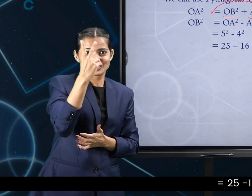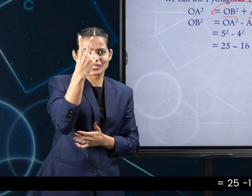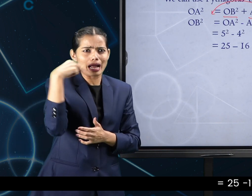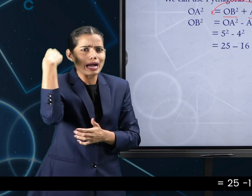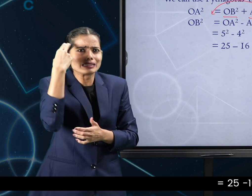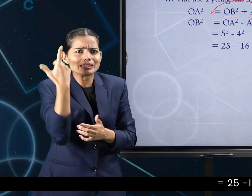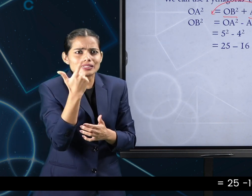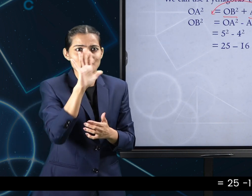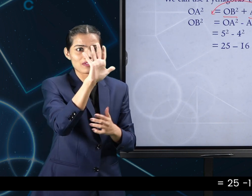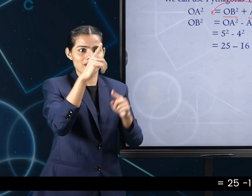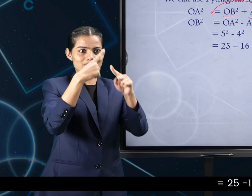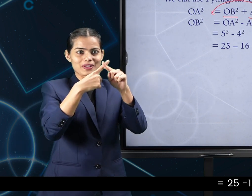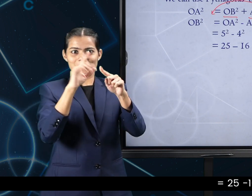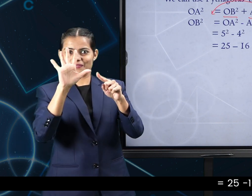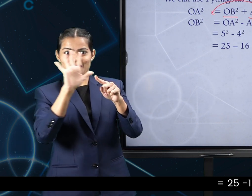25 minus 16.